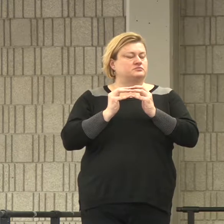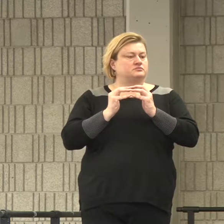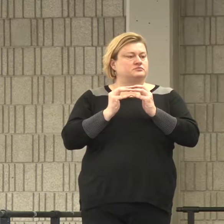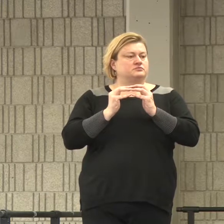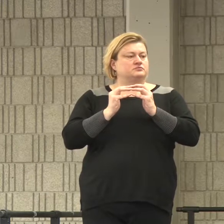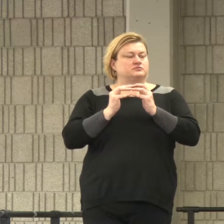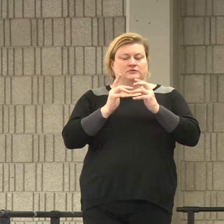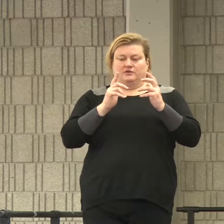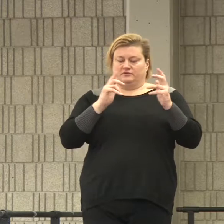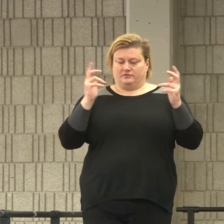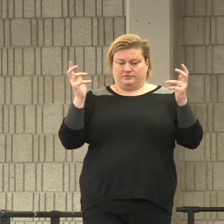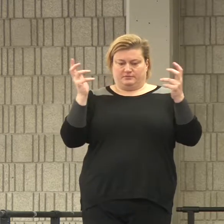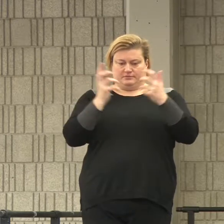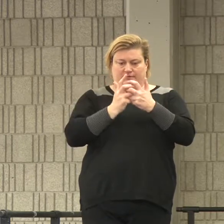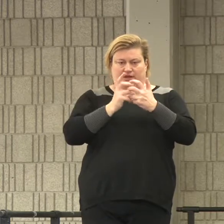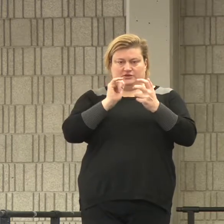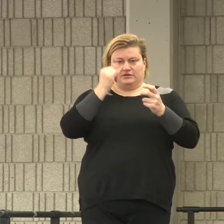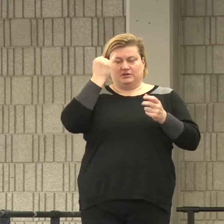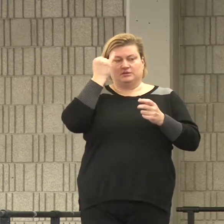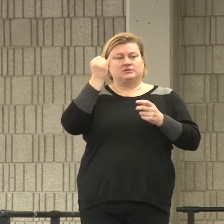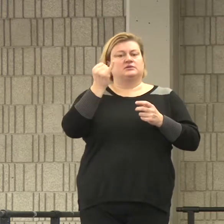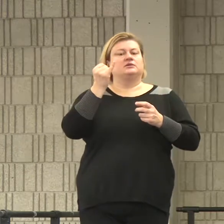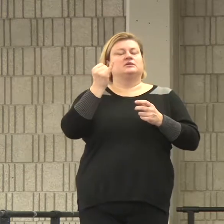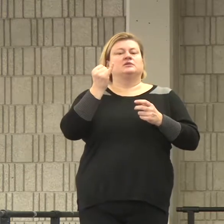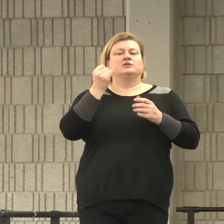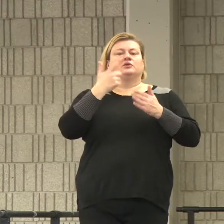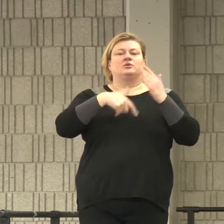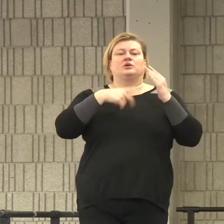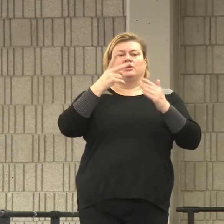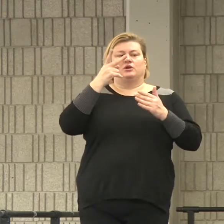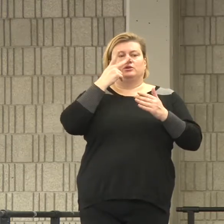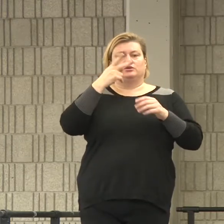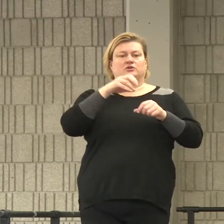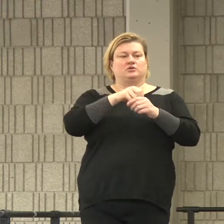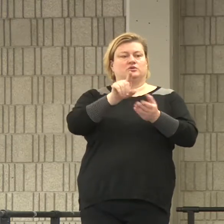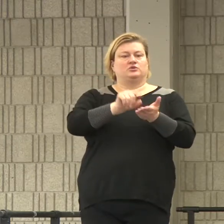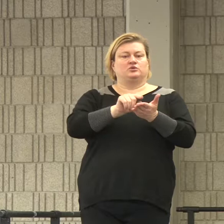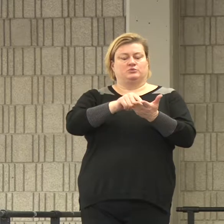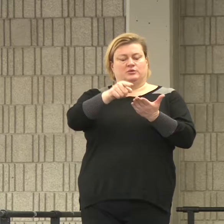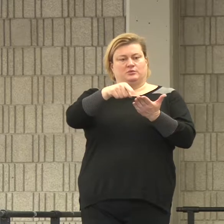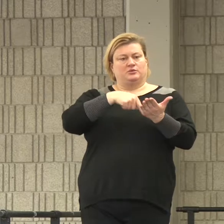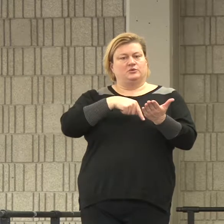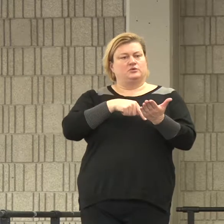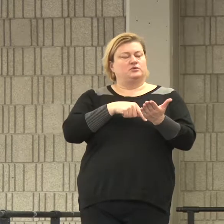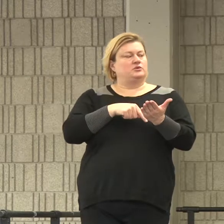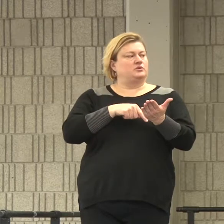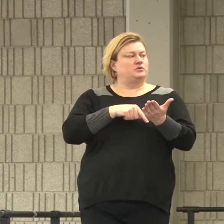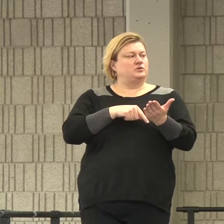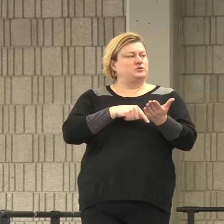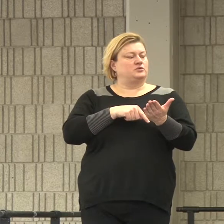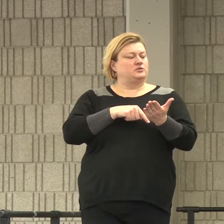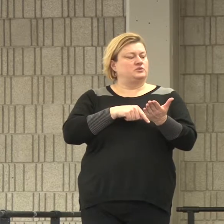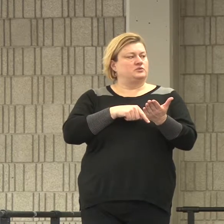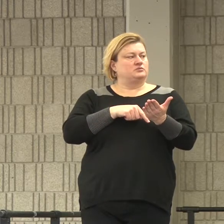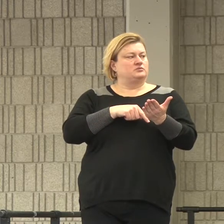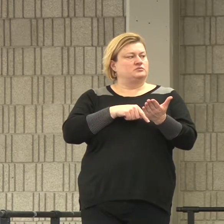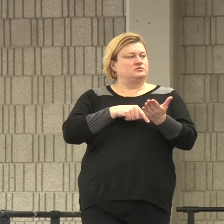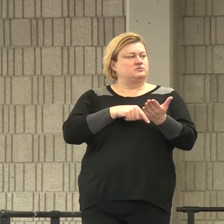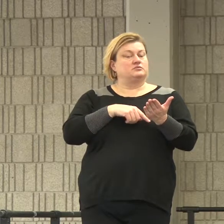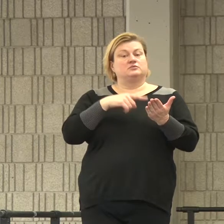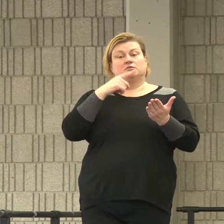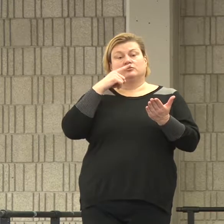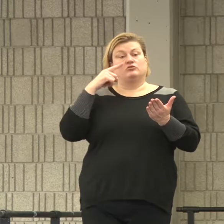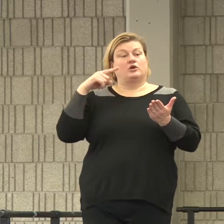married that thought to what I saw on the front page of the Globe, which was that